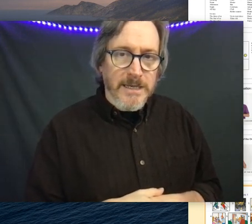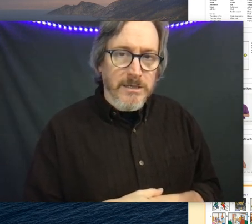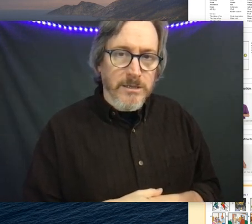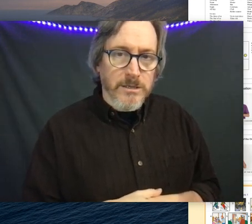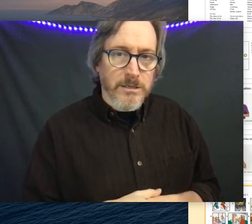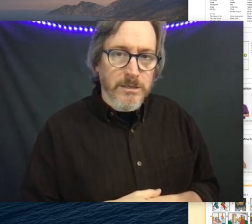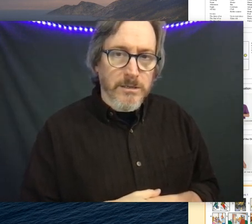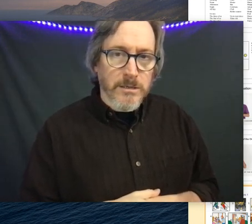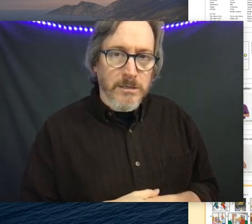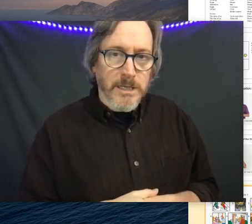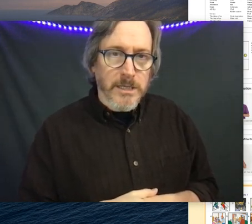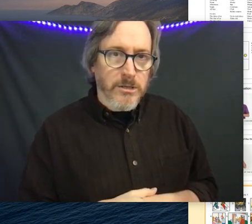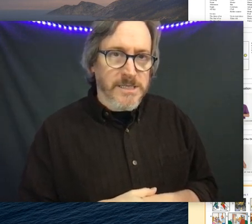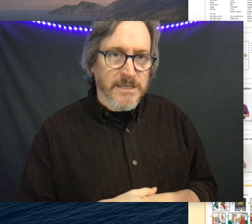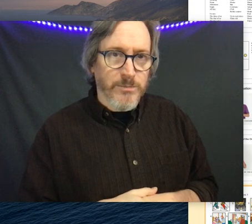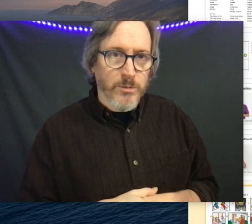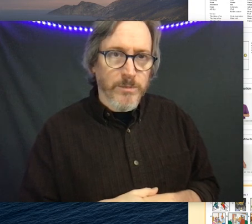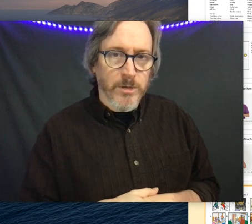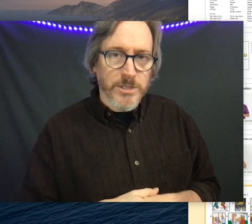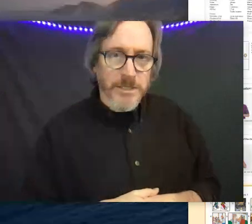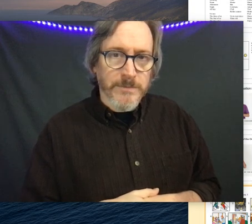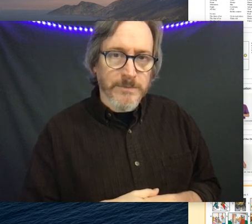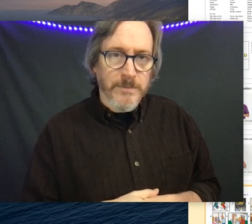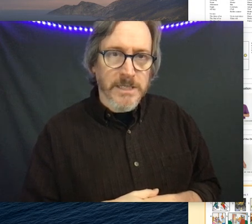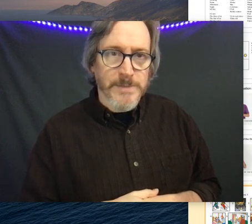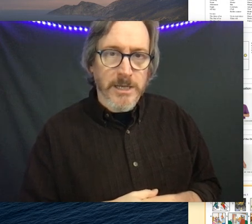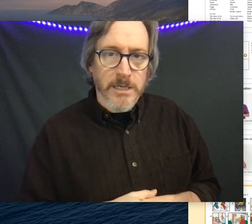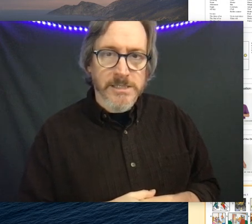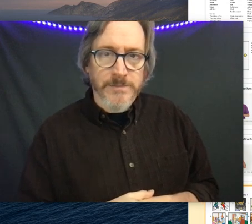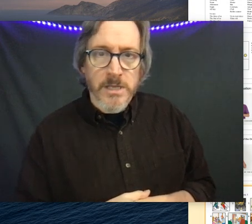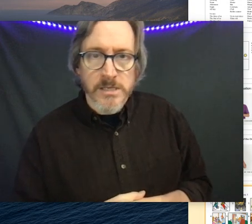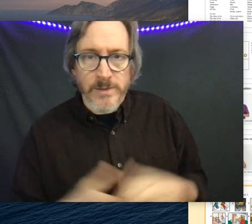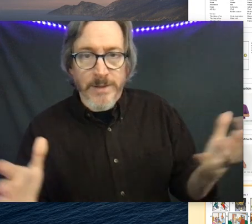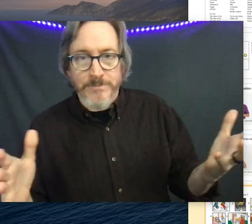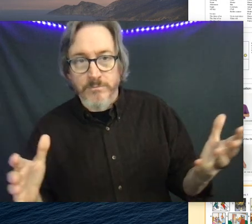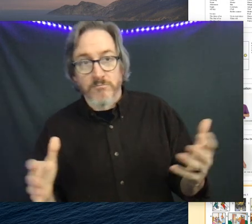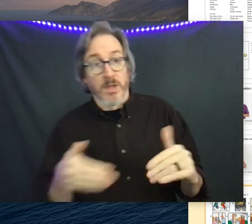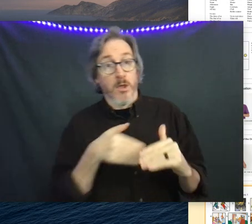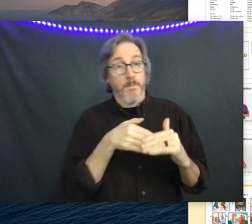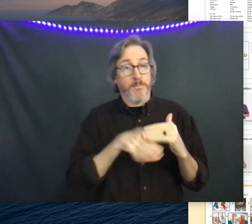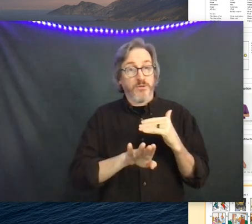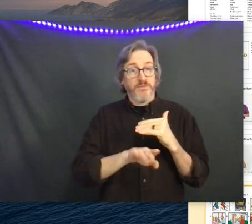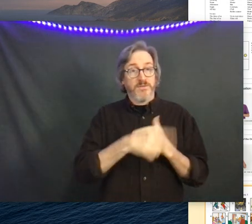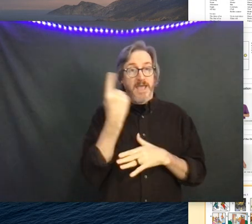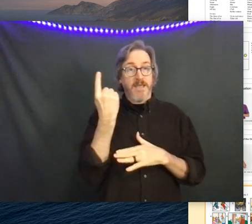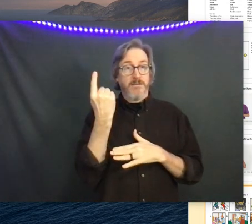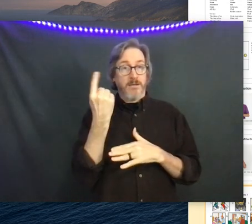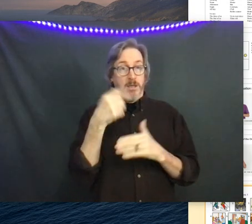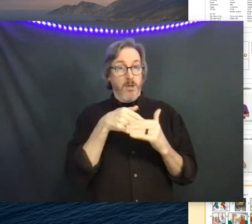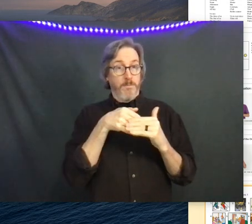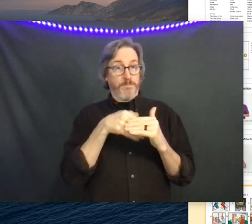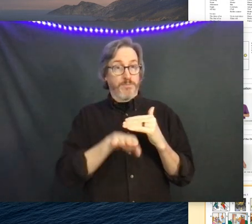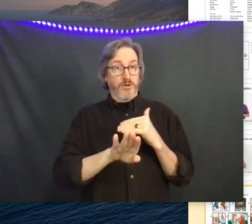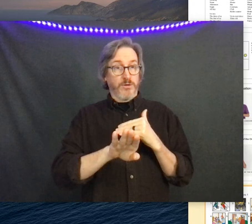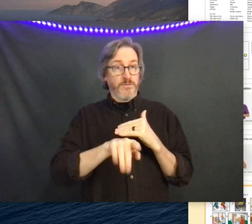but it looks like the poop emoji. Let's be honest. So anyway, birthday.